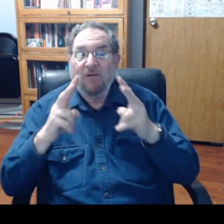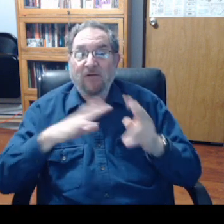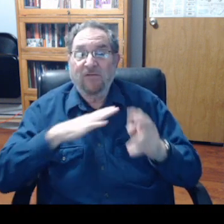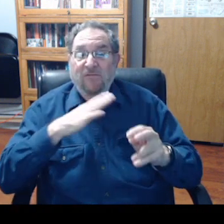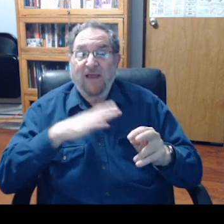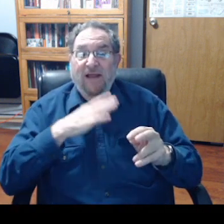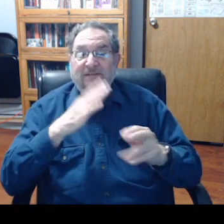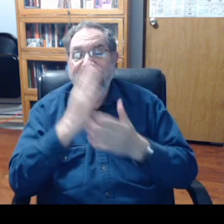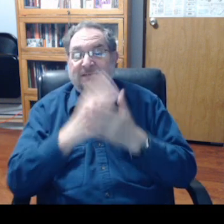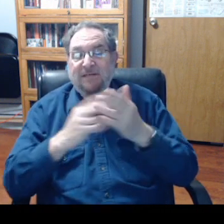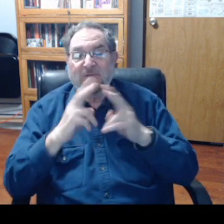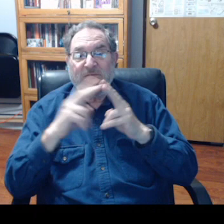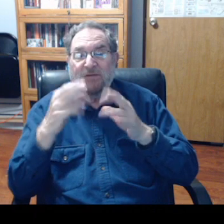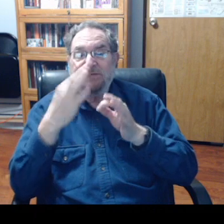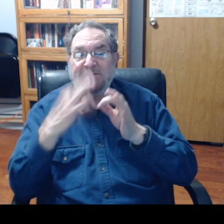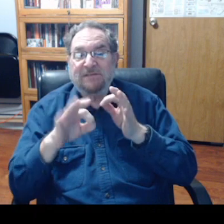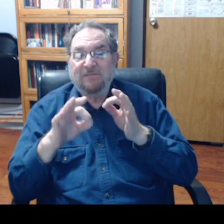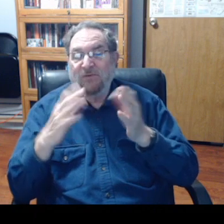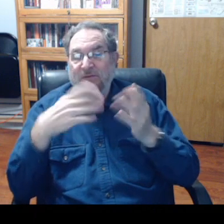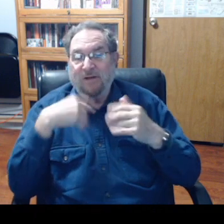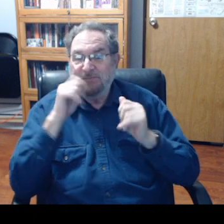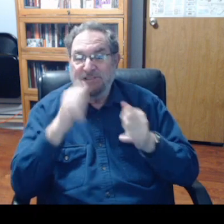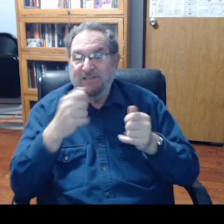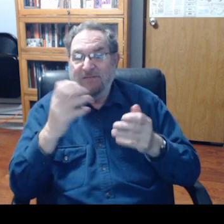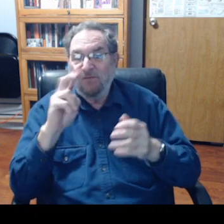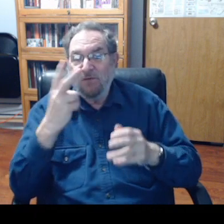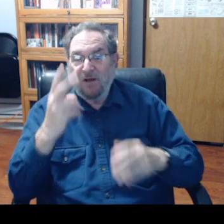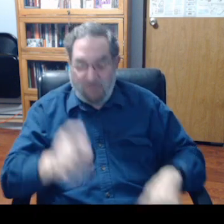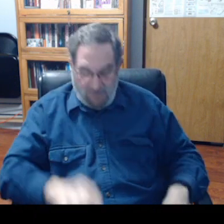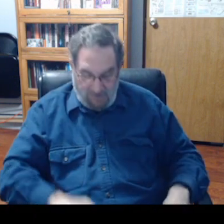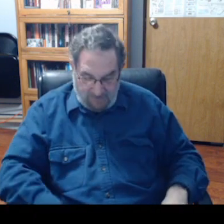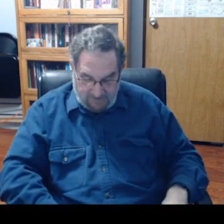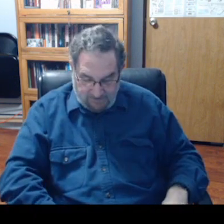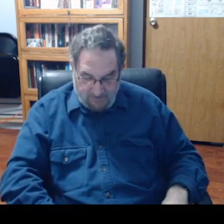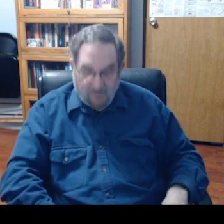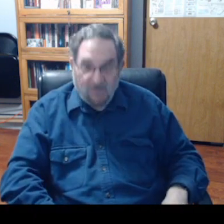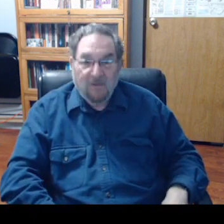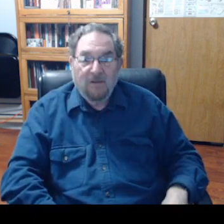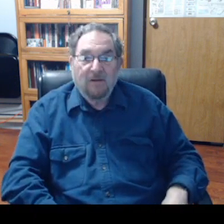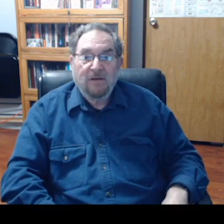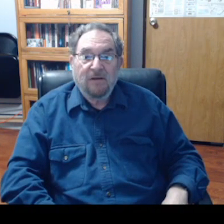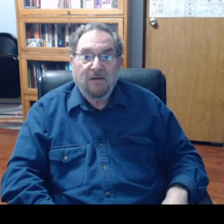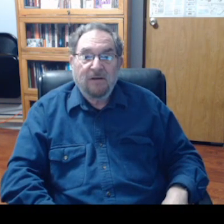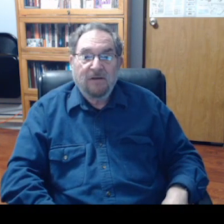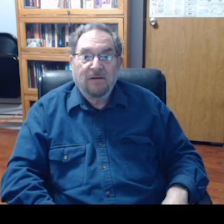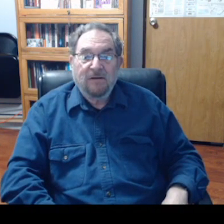are very fancy, some are very simple. I'm just going to give you a couple.